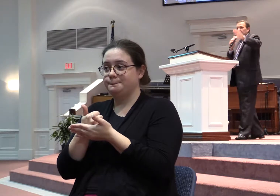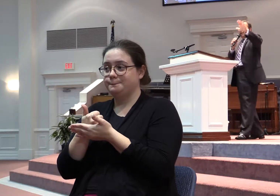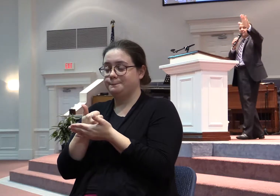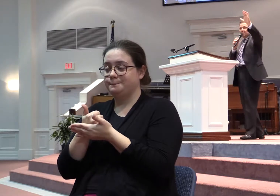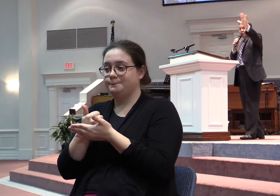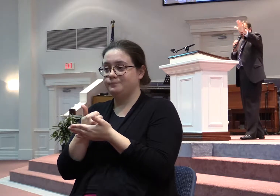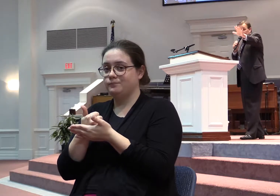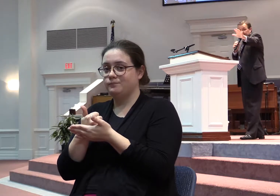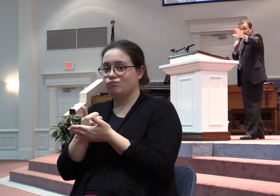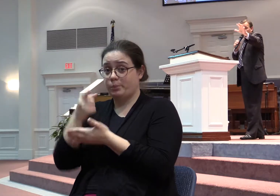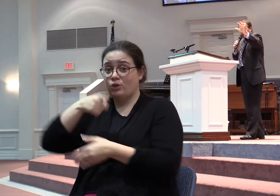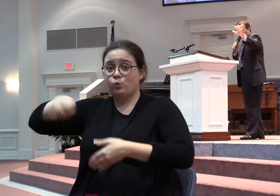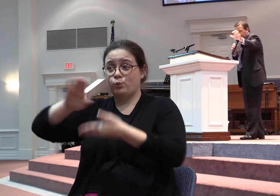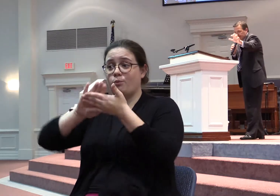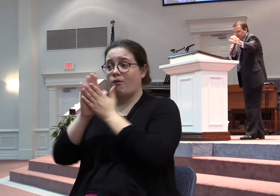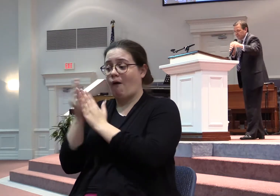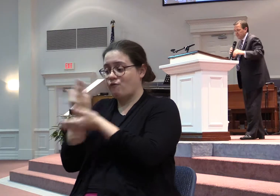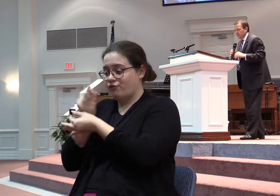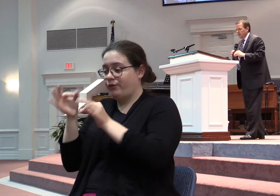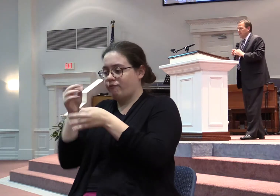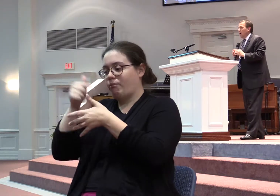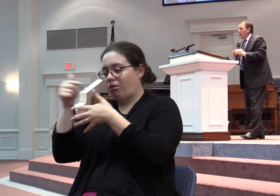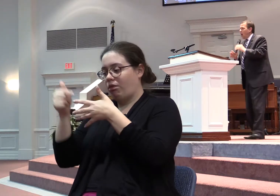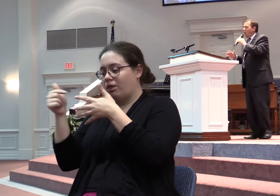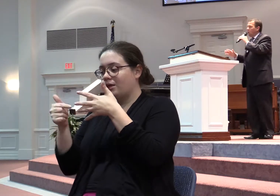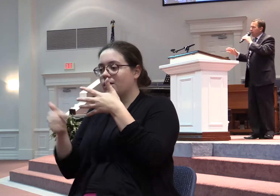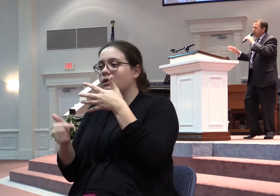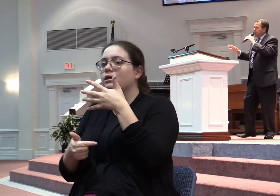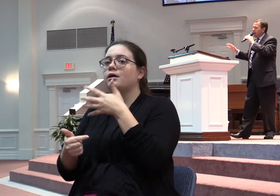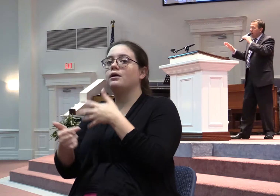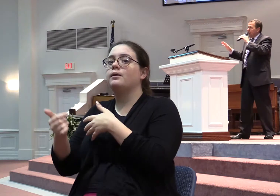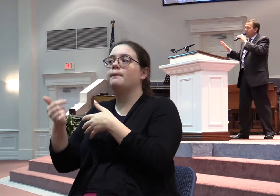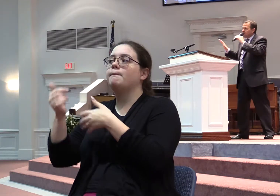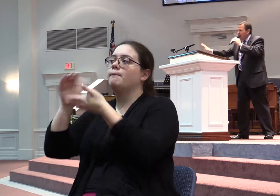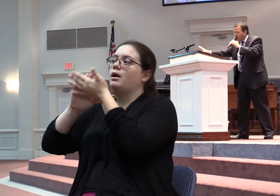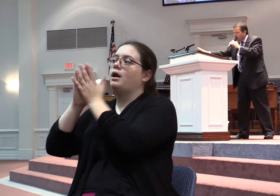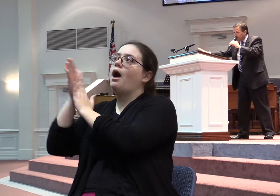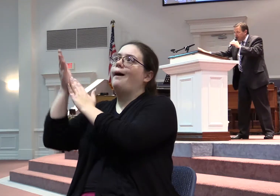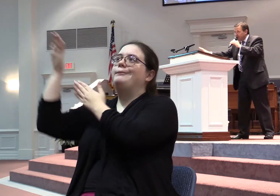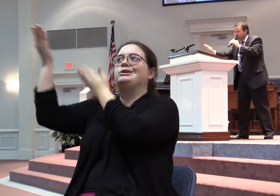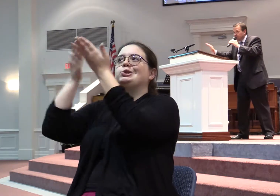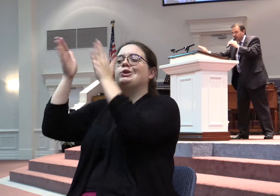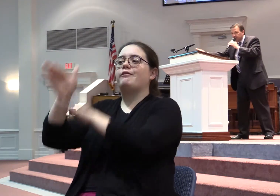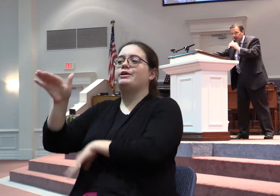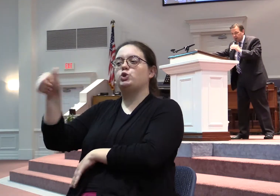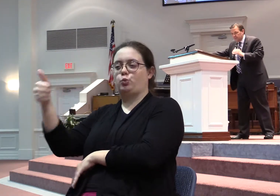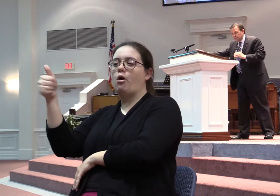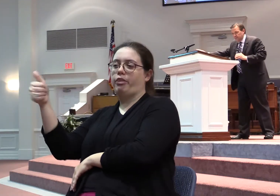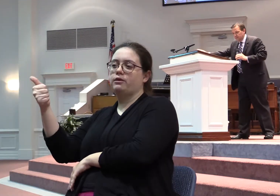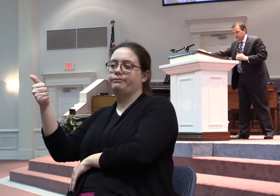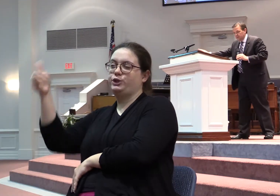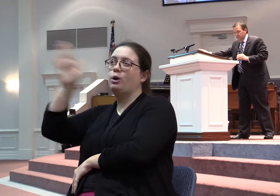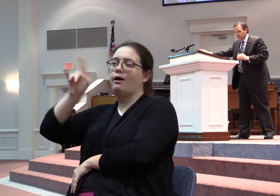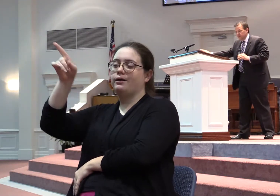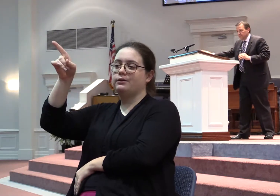you become free from this only to become a servant to something else.